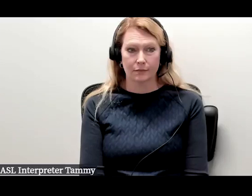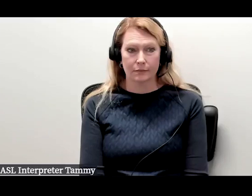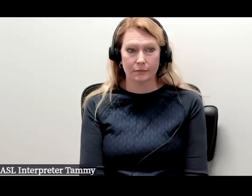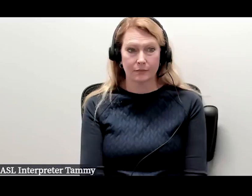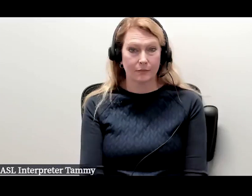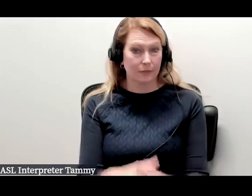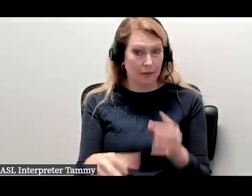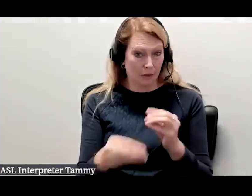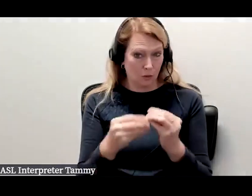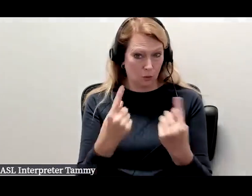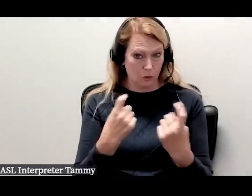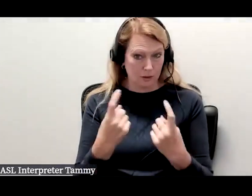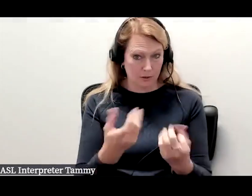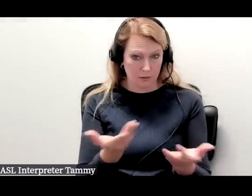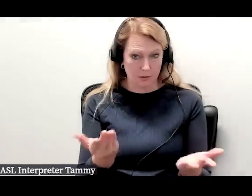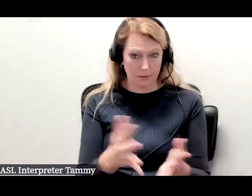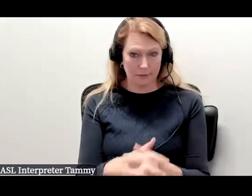Any additional questions?